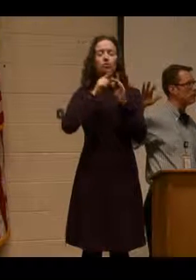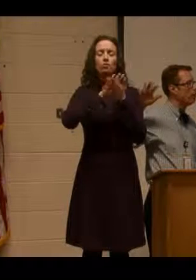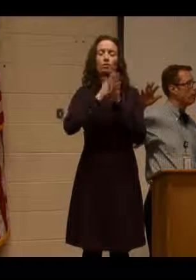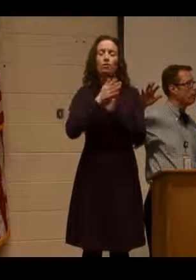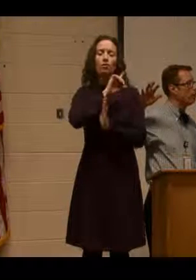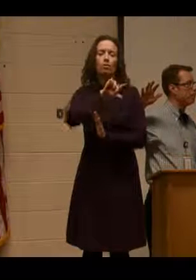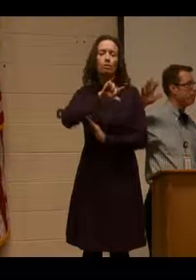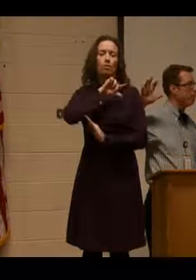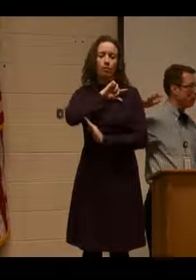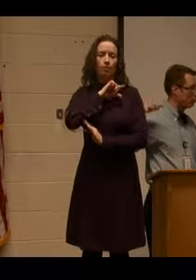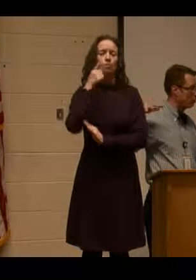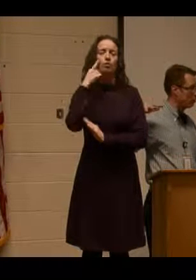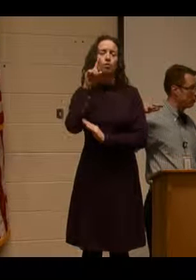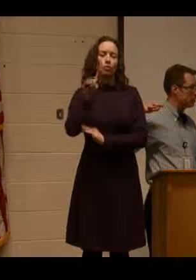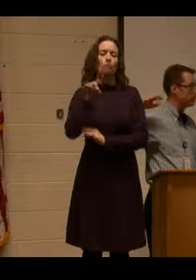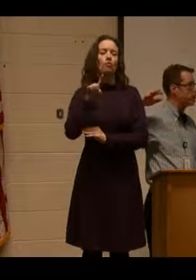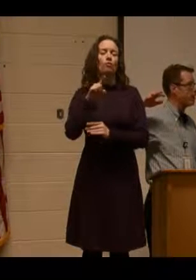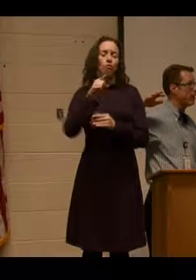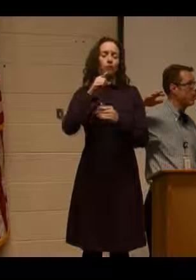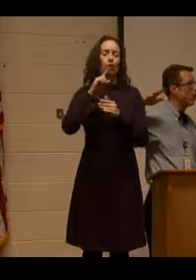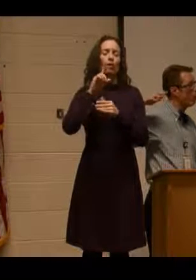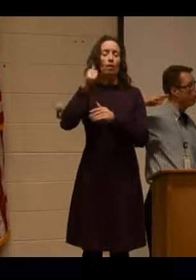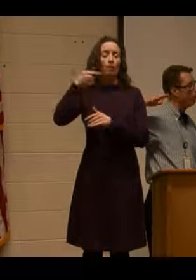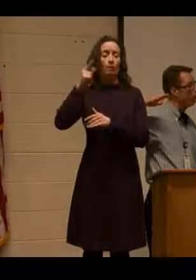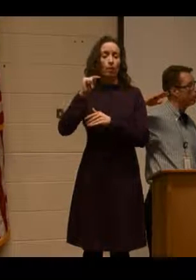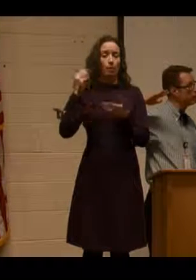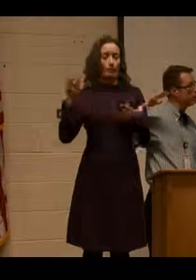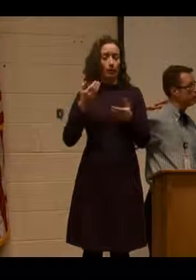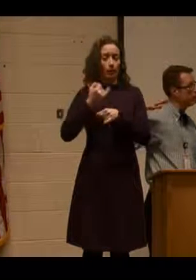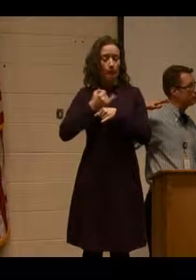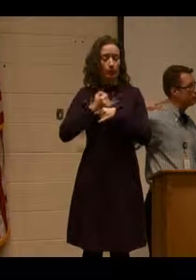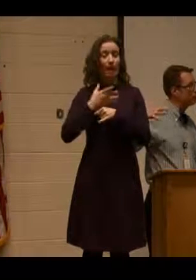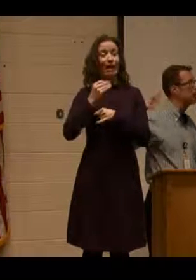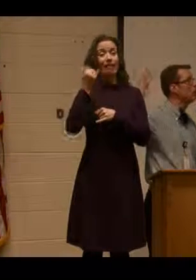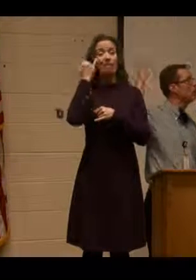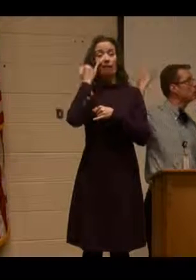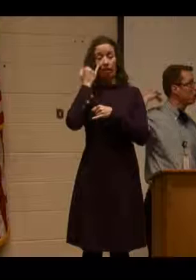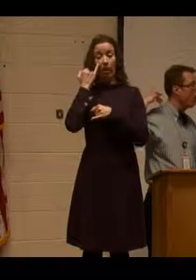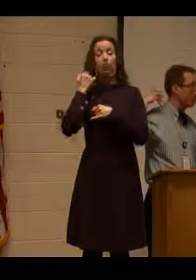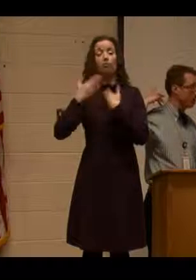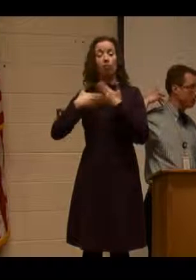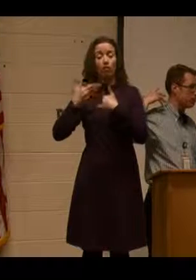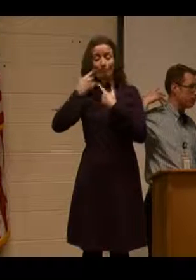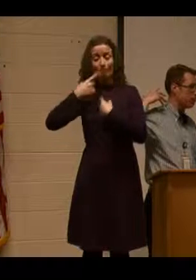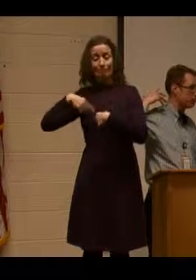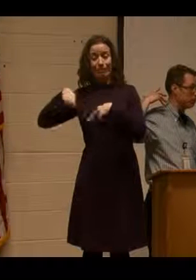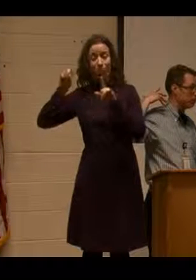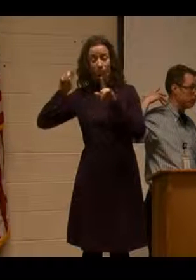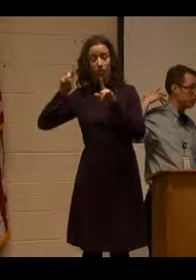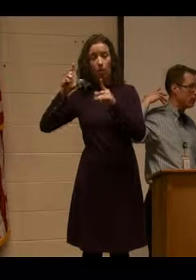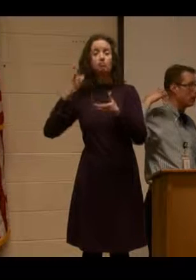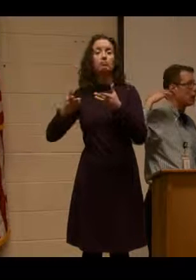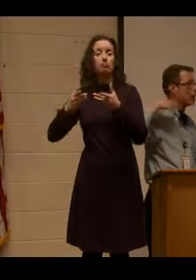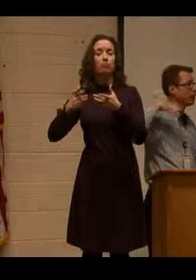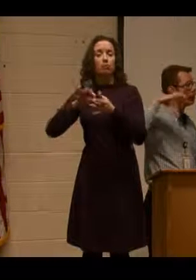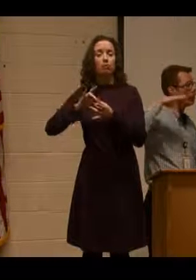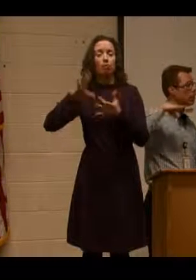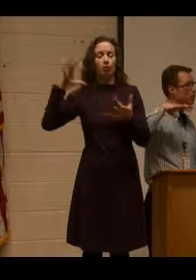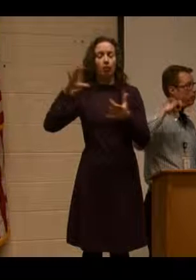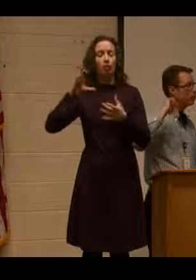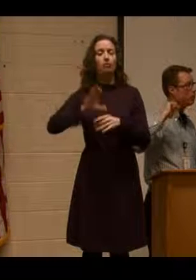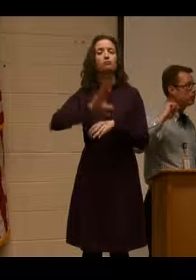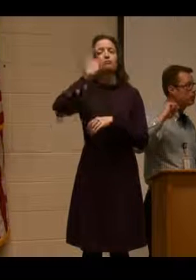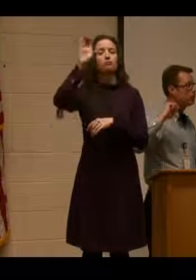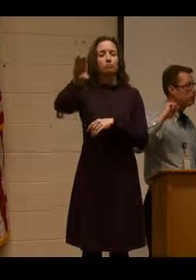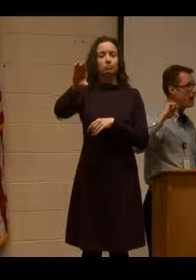apartments, and then hopefully, if they're successful there, to our off-campus apartments. Again, those are monitored by our staff,